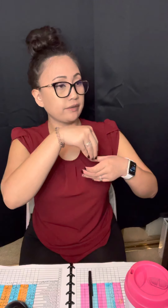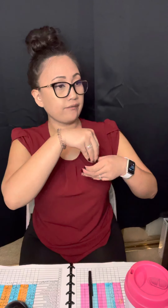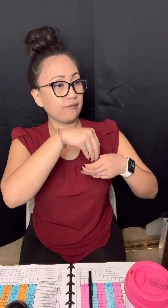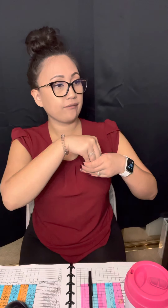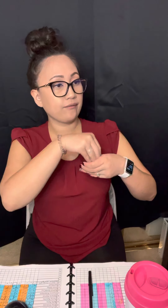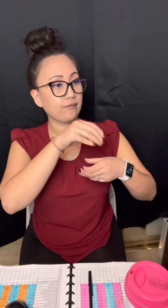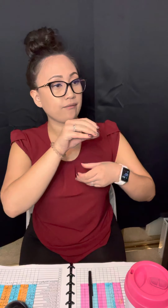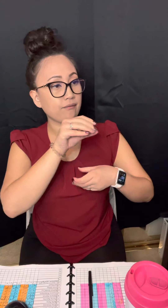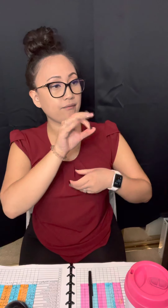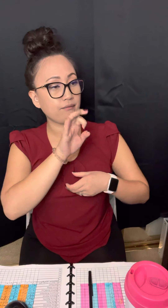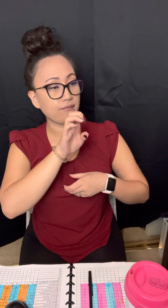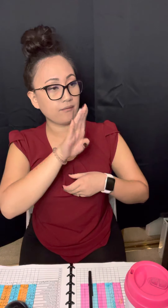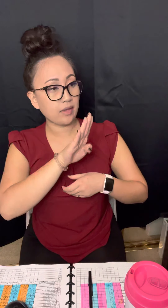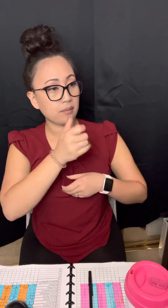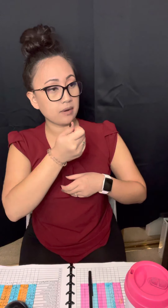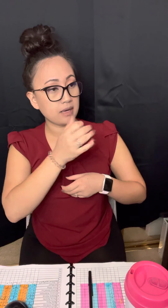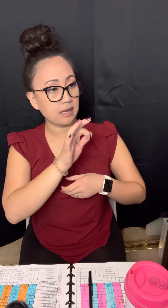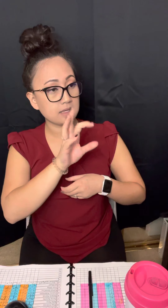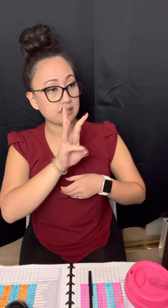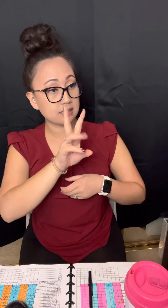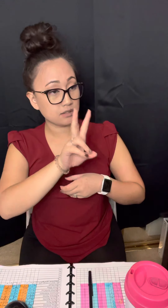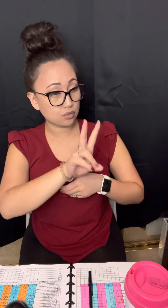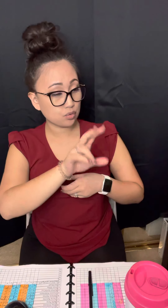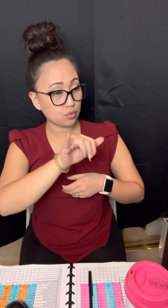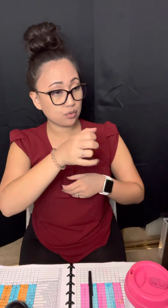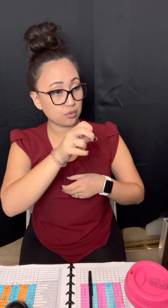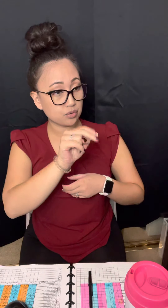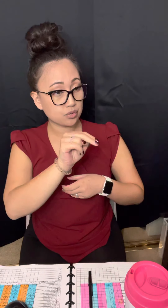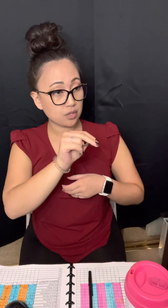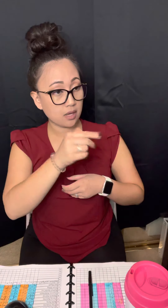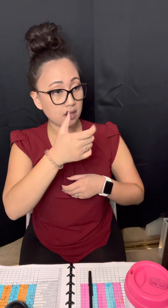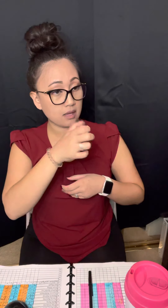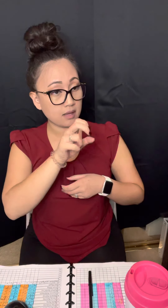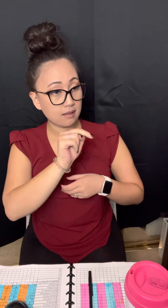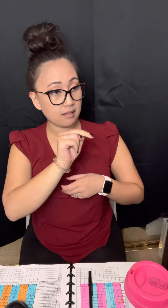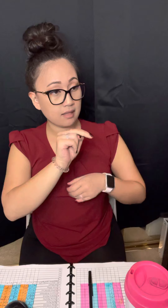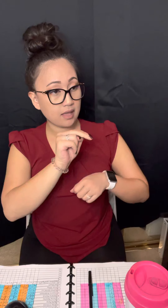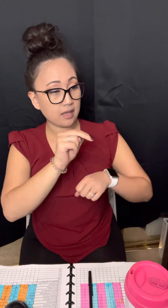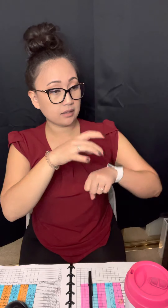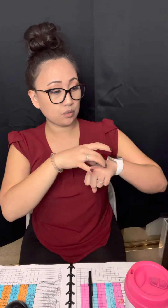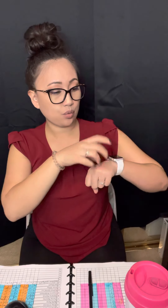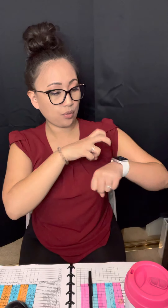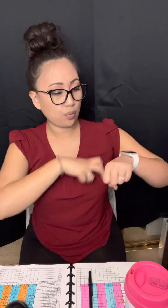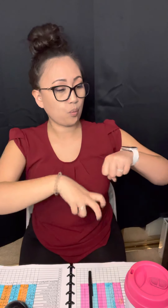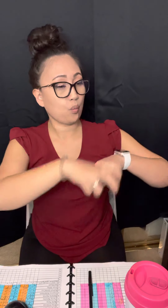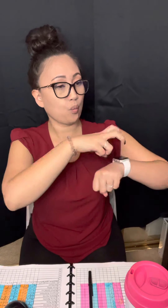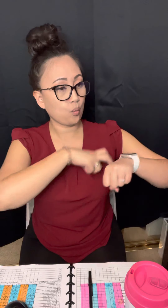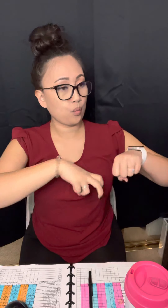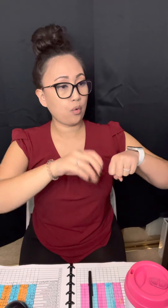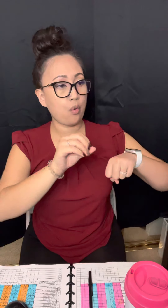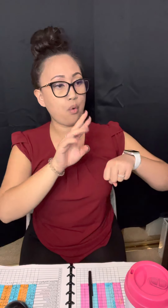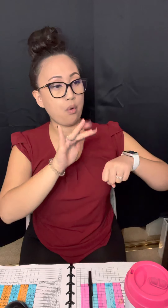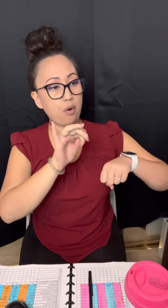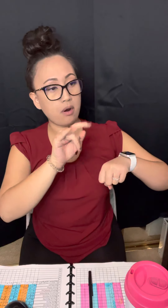1962, John Glenn orbited the Earth 3 times. I love it. I'm going to write that for number